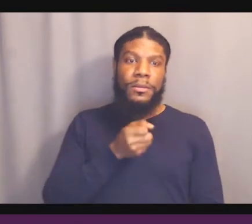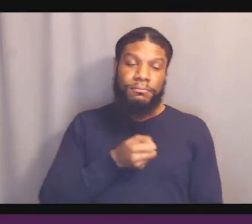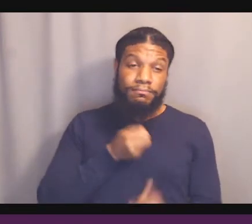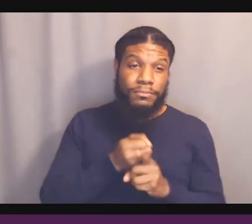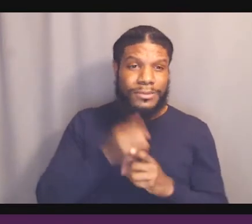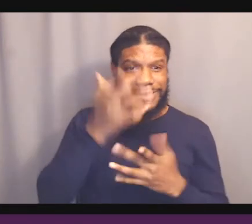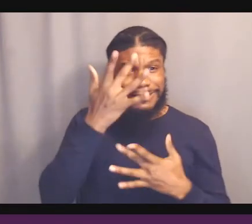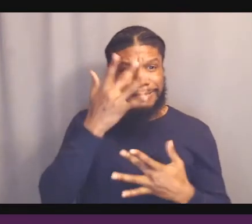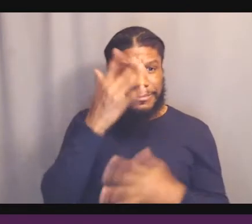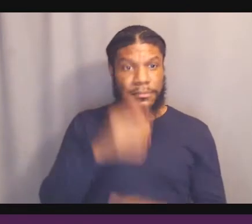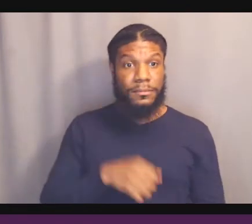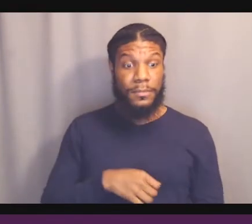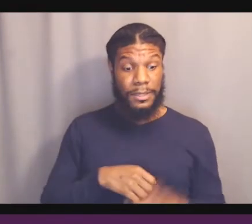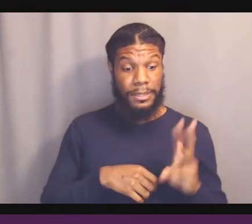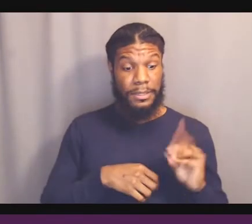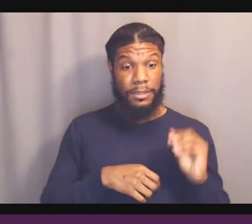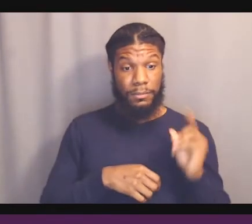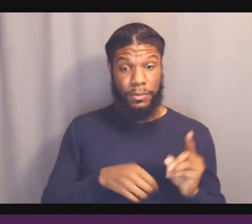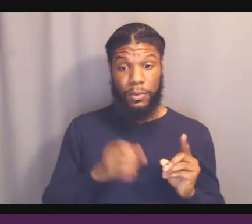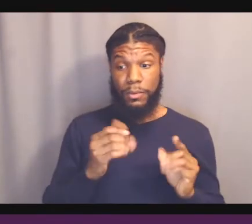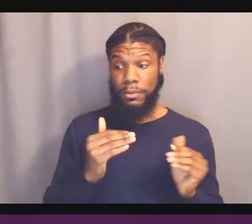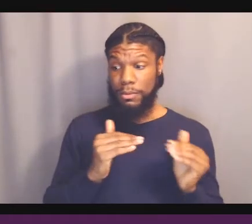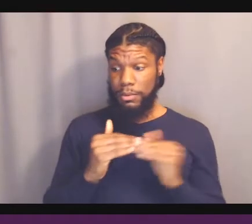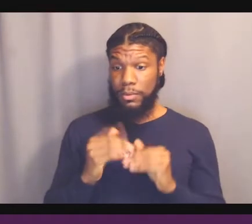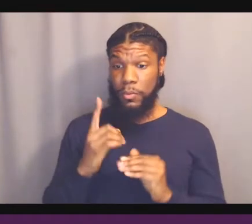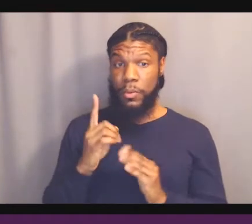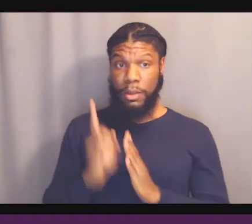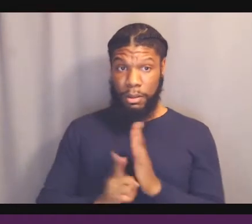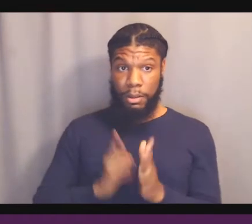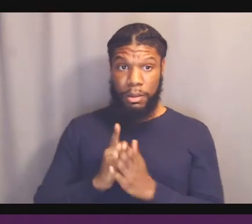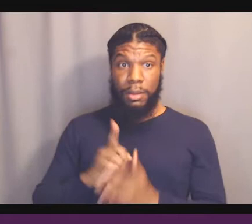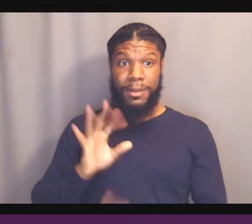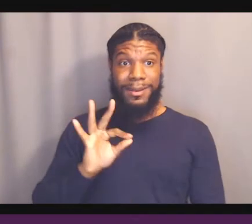There's 60 minutes in an hour. That's